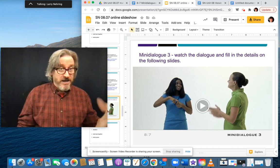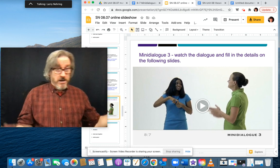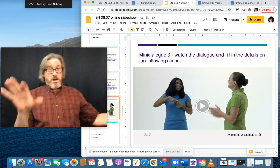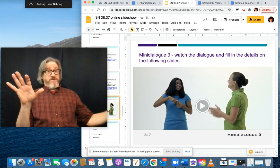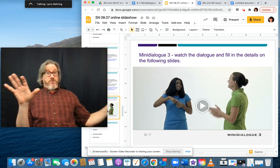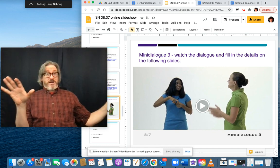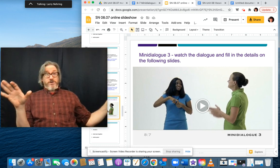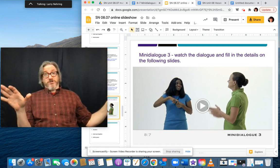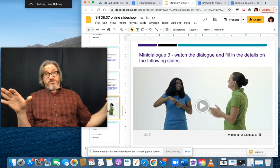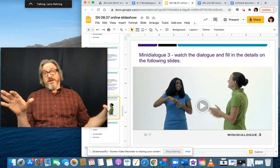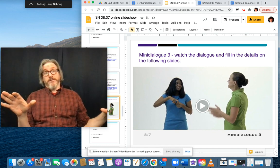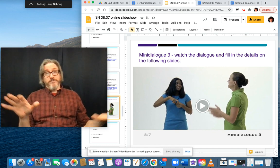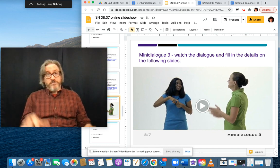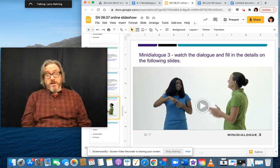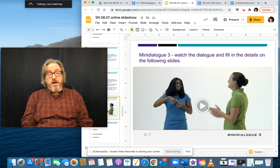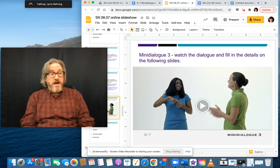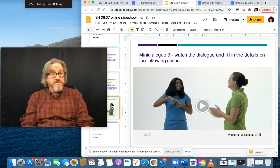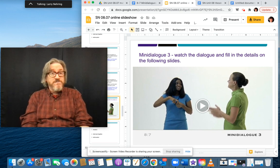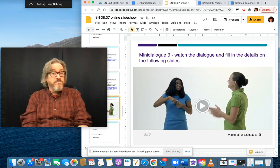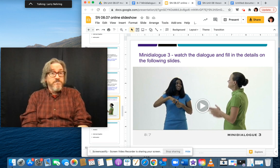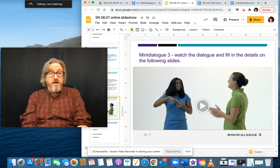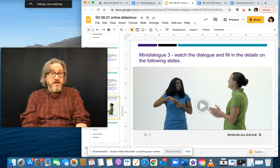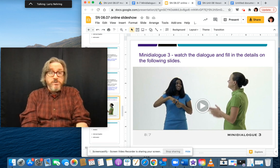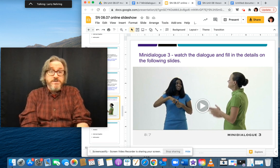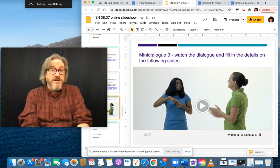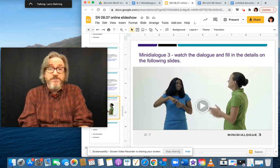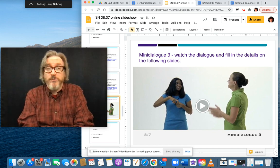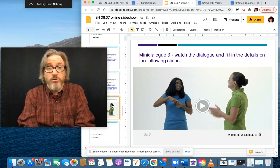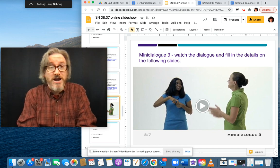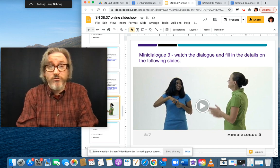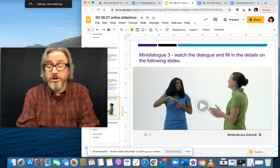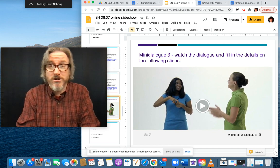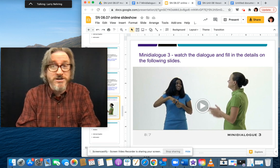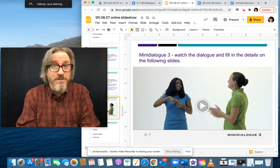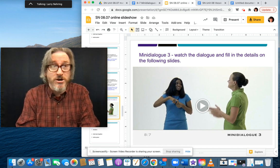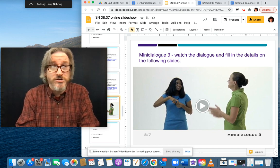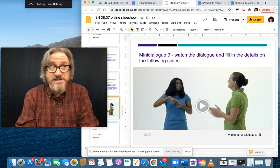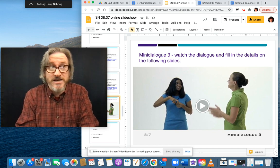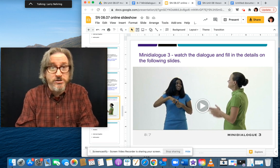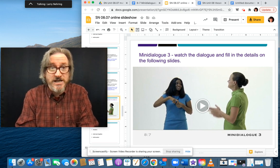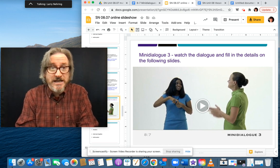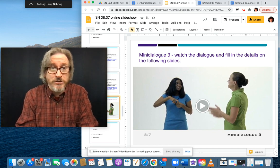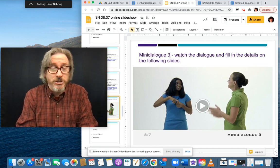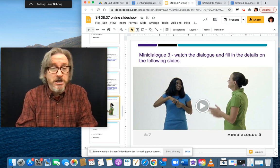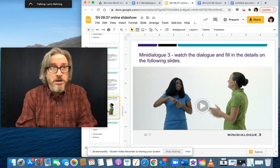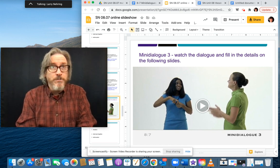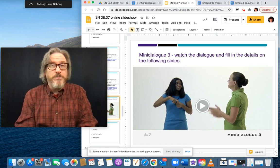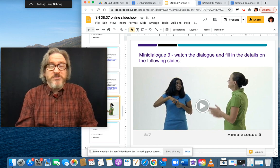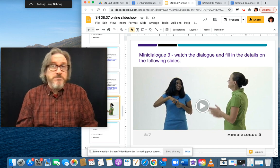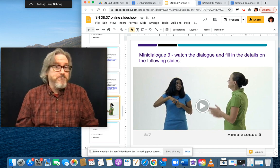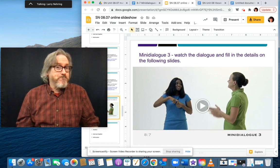may be like, I have no idea what you're just signing. I know some deaf people where I have a real hard time understanding their sign